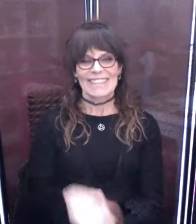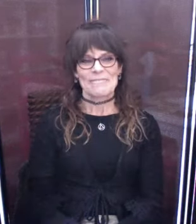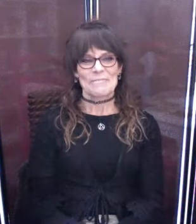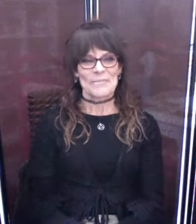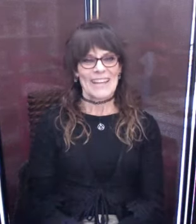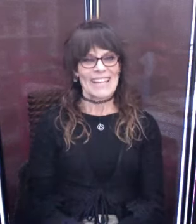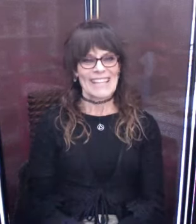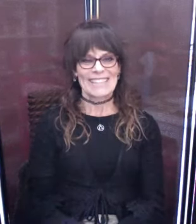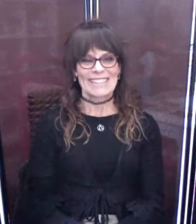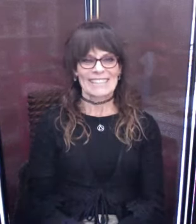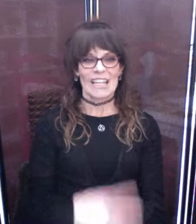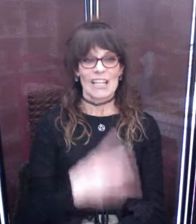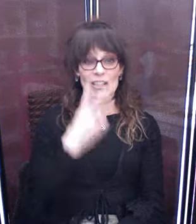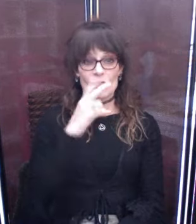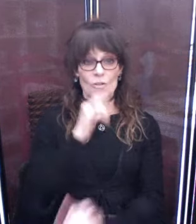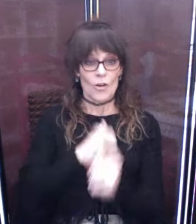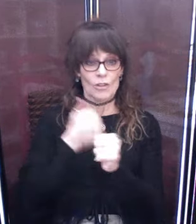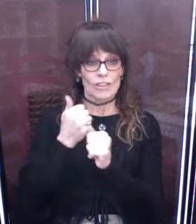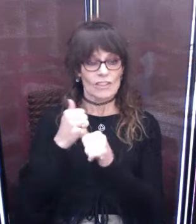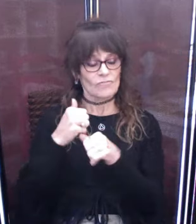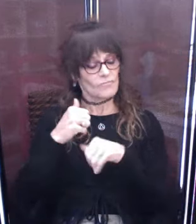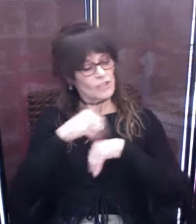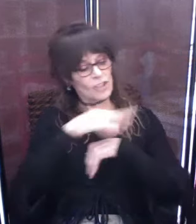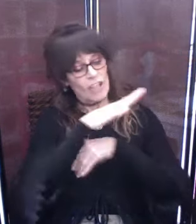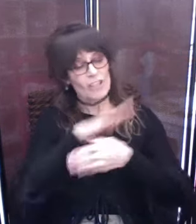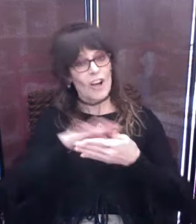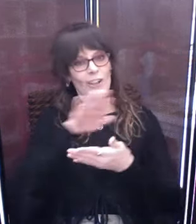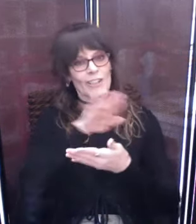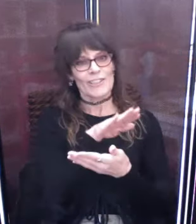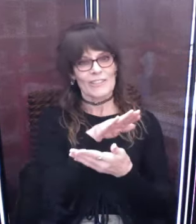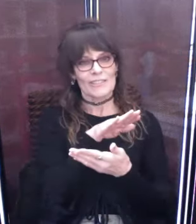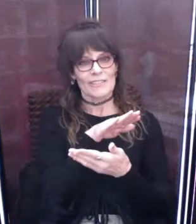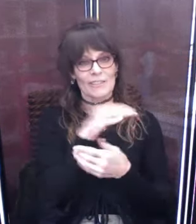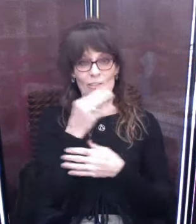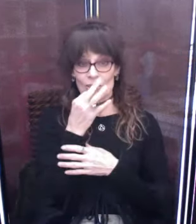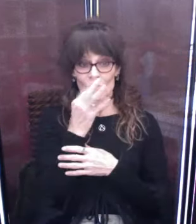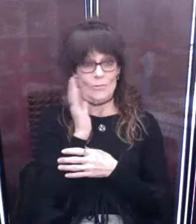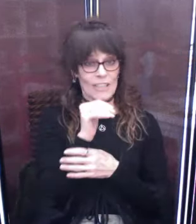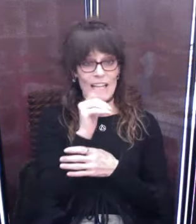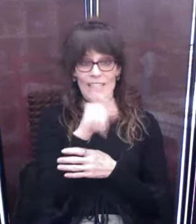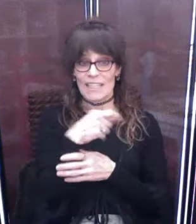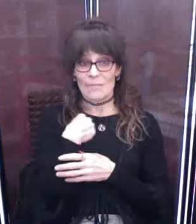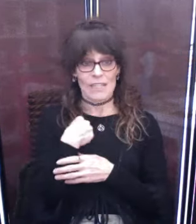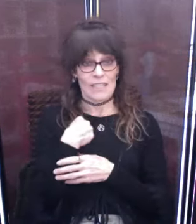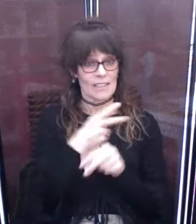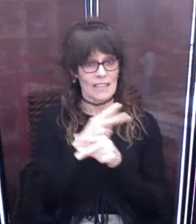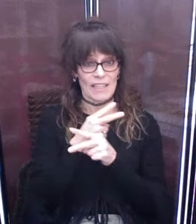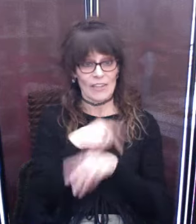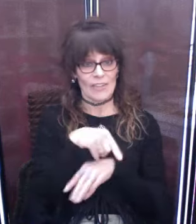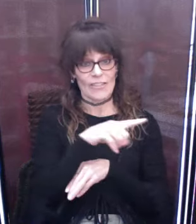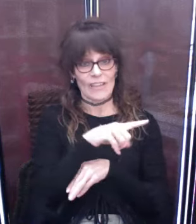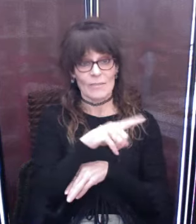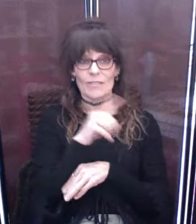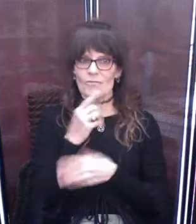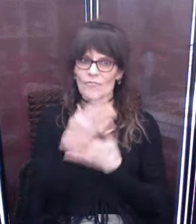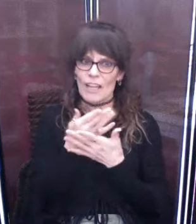The 2 oldest ones are off of college now. And pretty soon they're not going to need me to take care of them anymore. Matter of fact, if you ask them right now, they'd say they